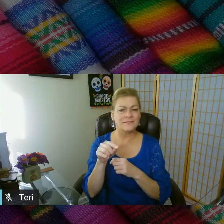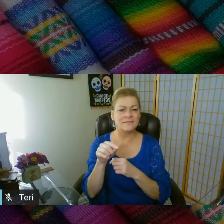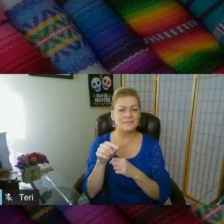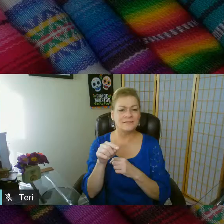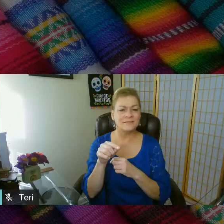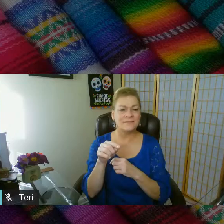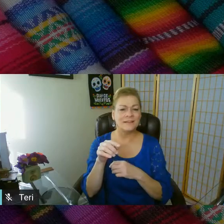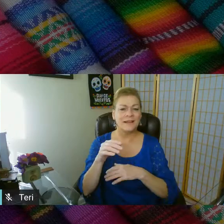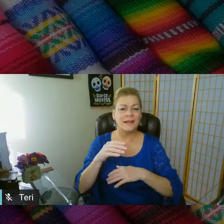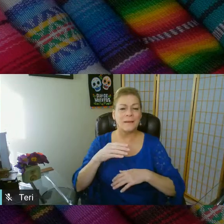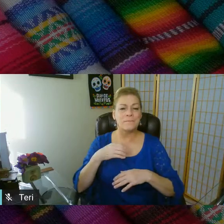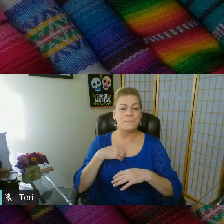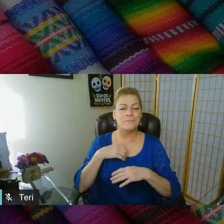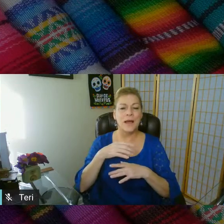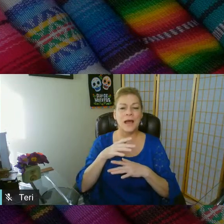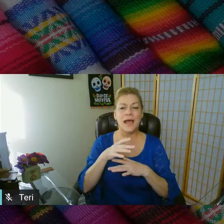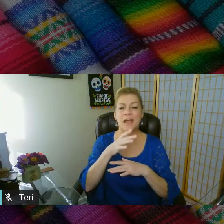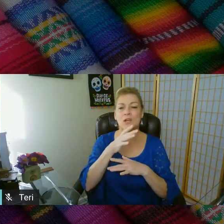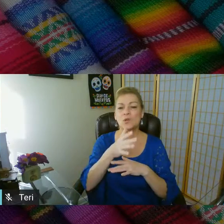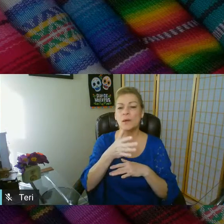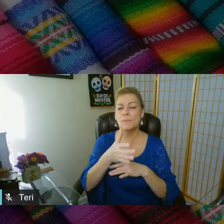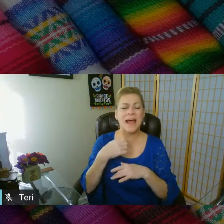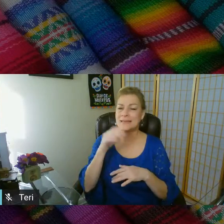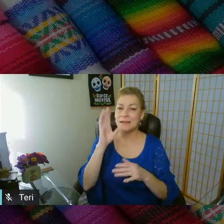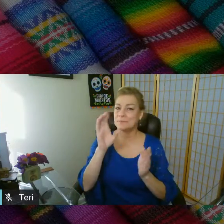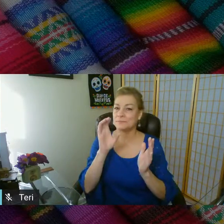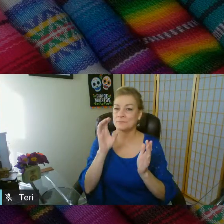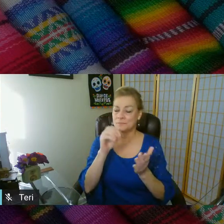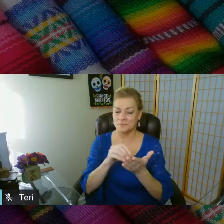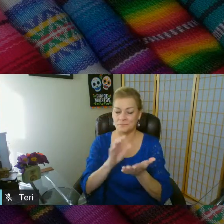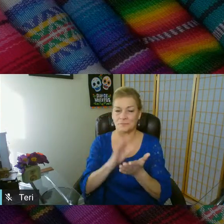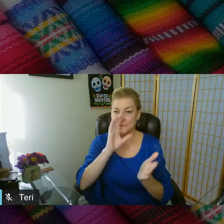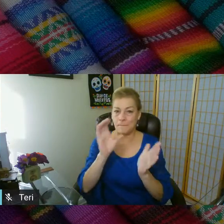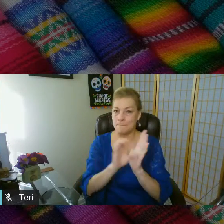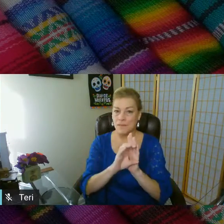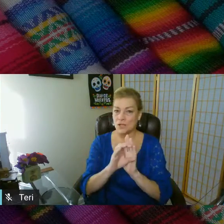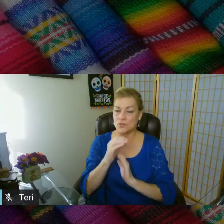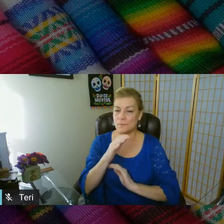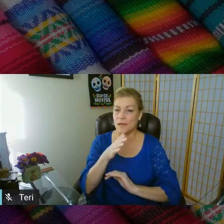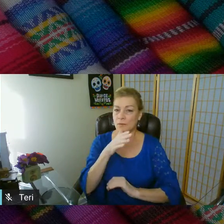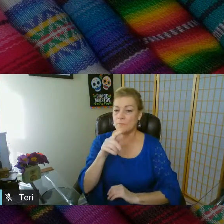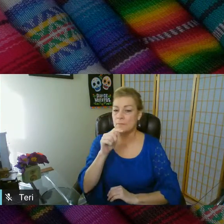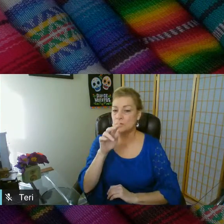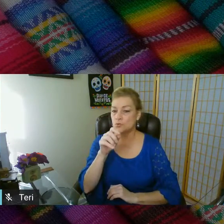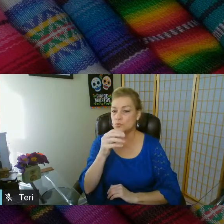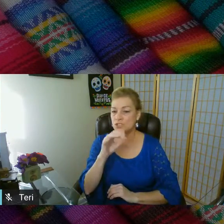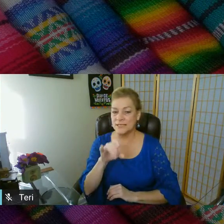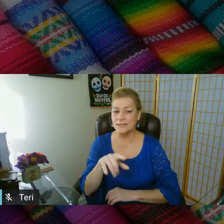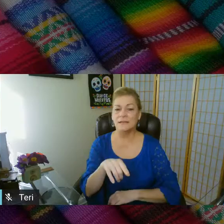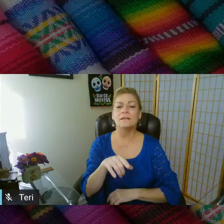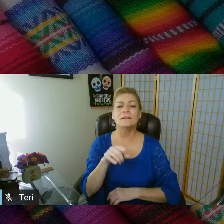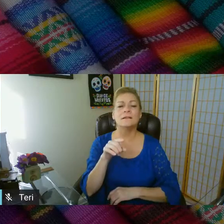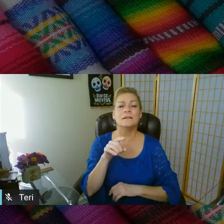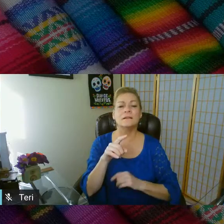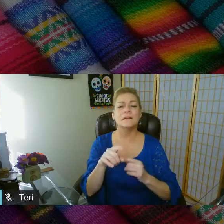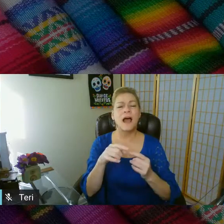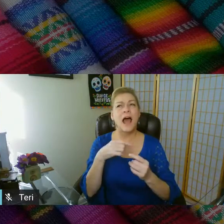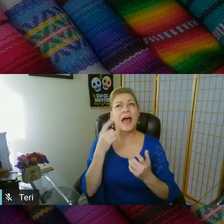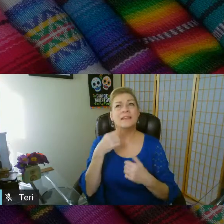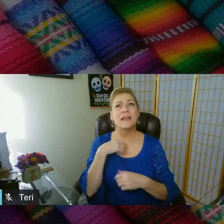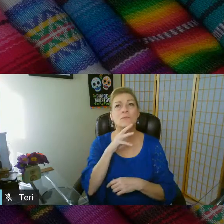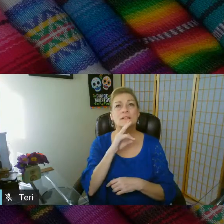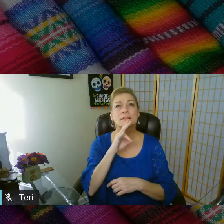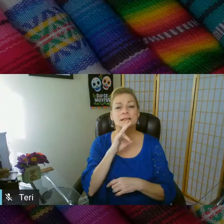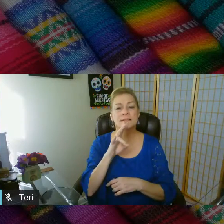Grandma Chuchi, but I did put some of her jewelry that I have. And this little tiny rosary, I was about 7 when she made